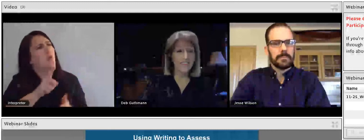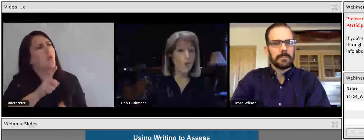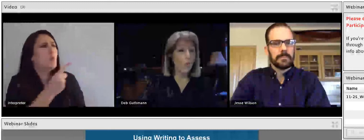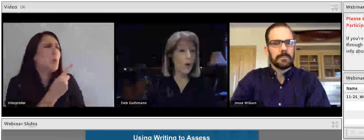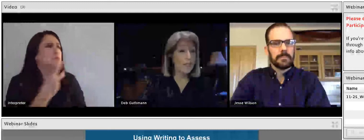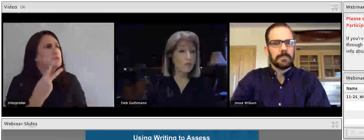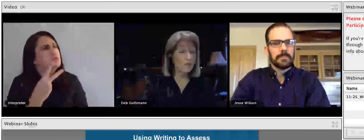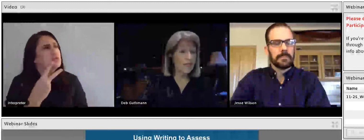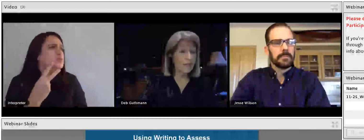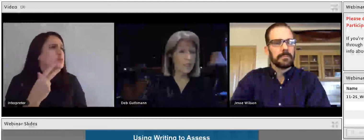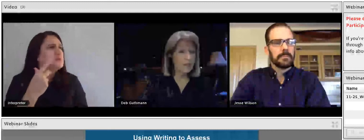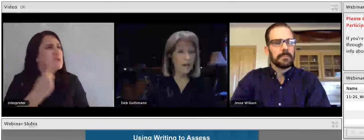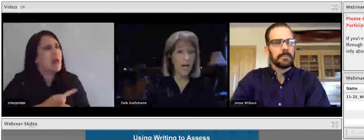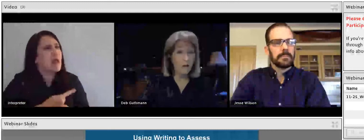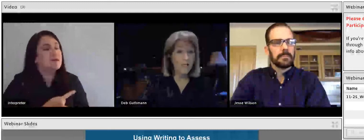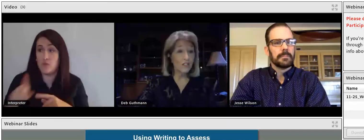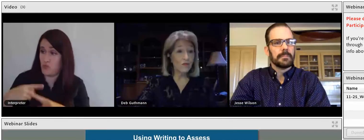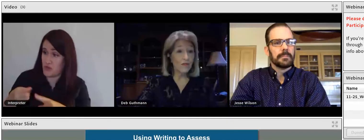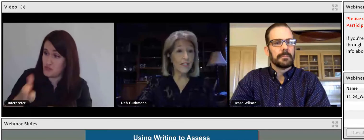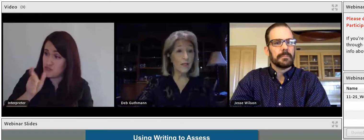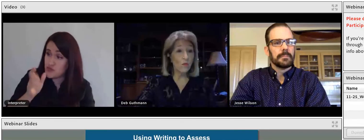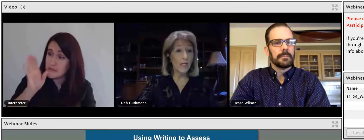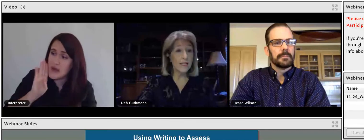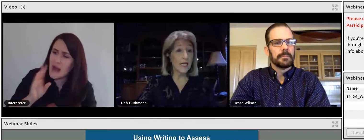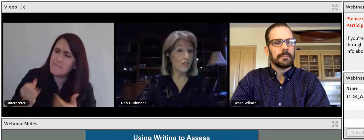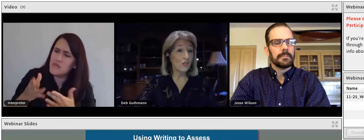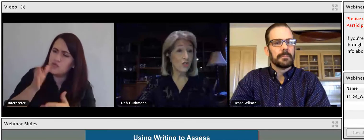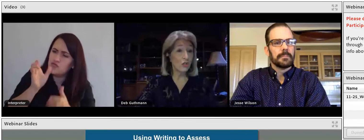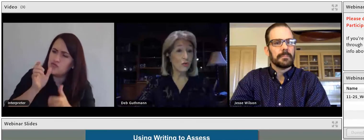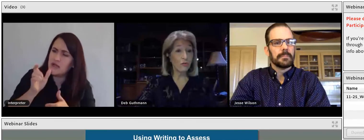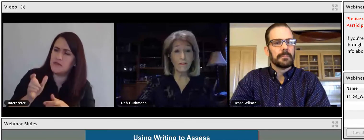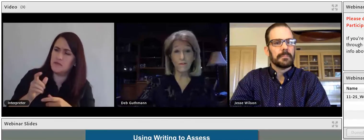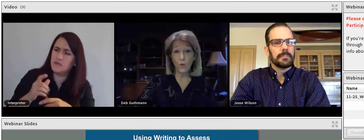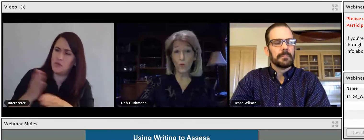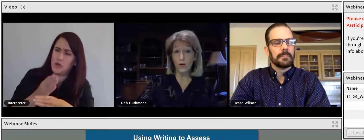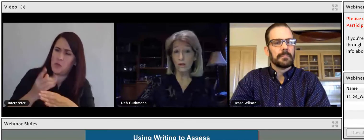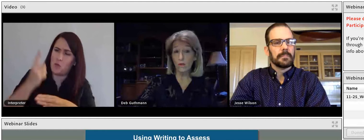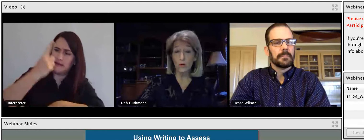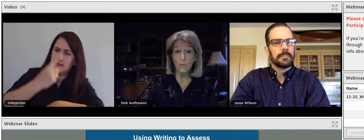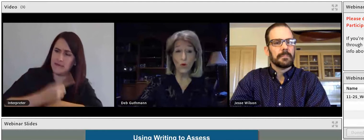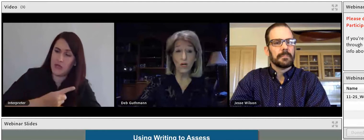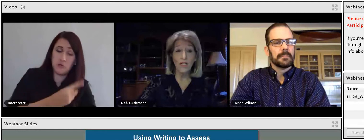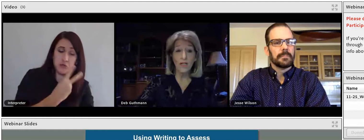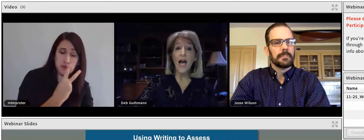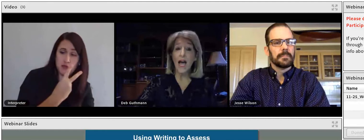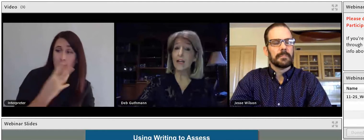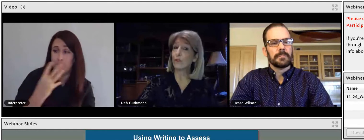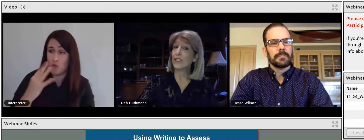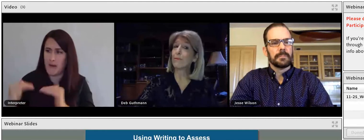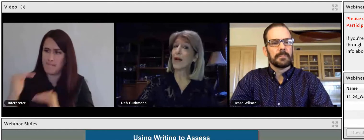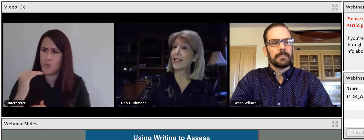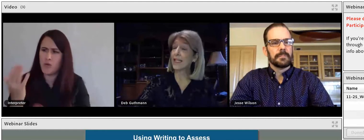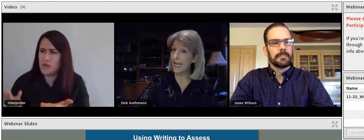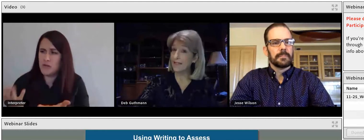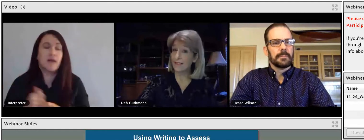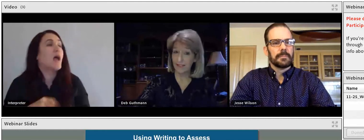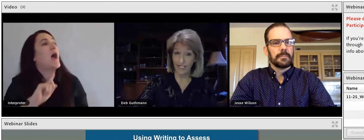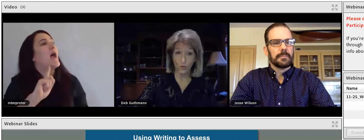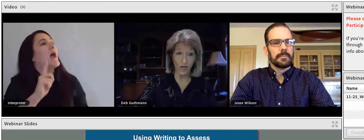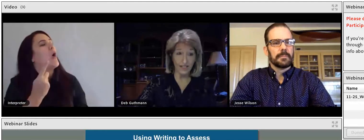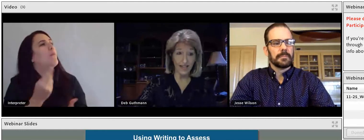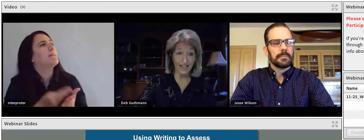days. When you drink beer, how many do you drink in one day? 2, 4, or more? I only buy